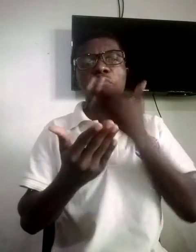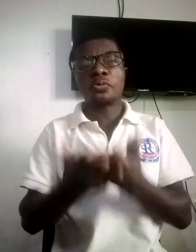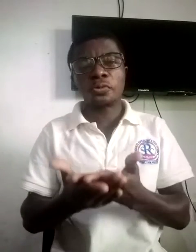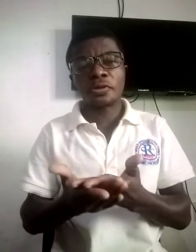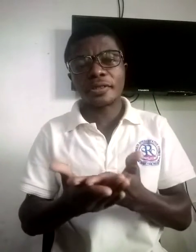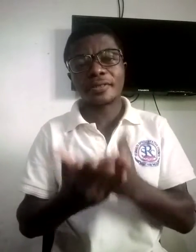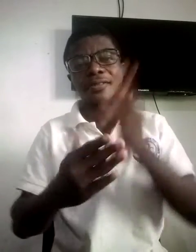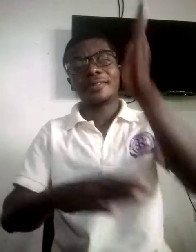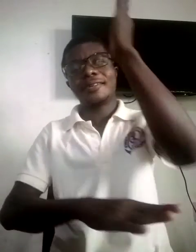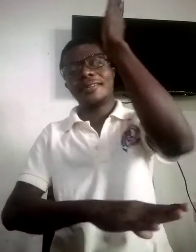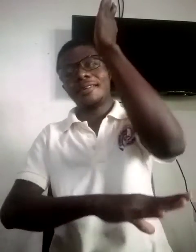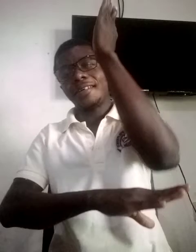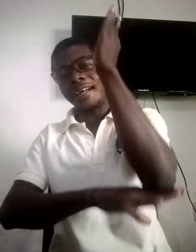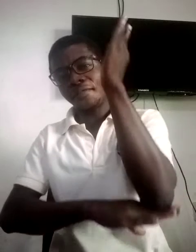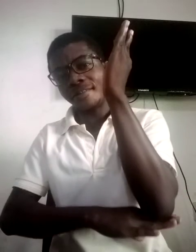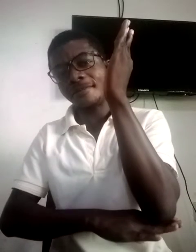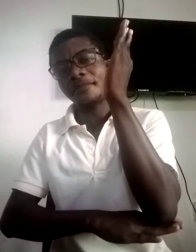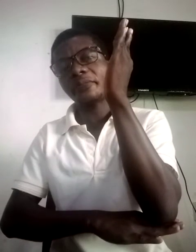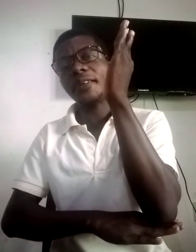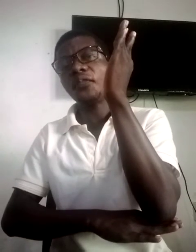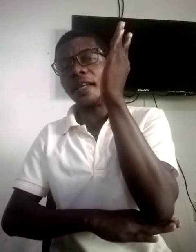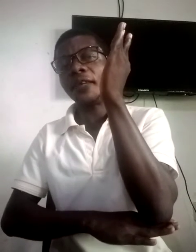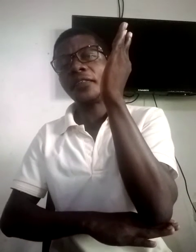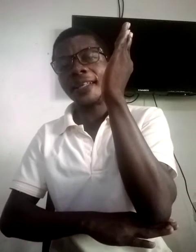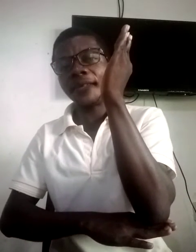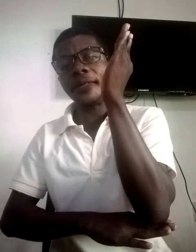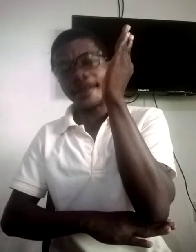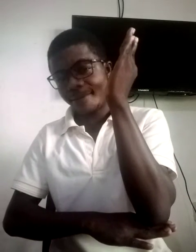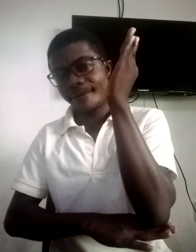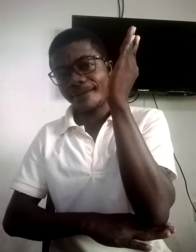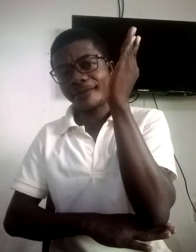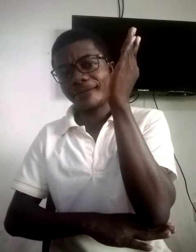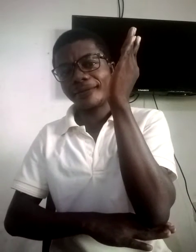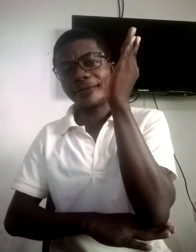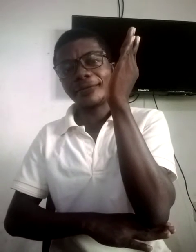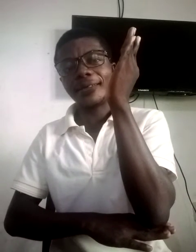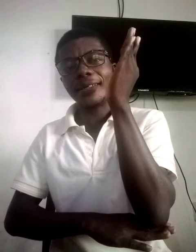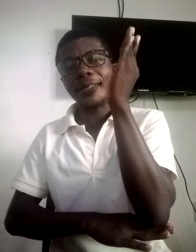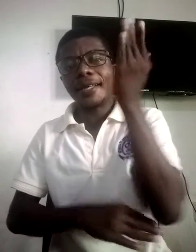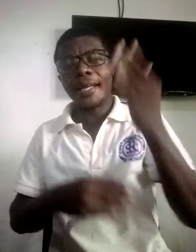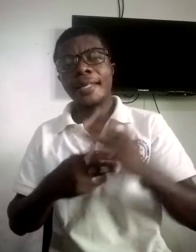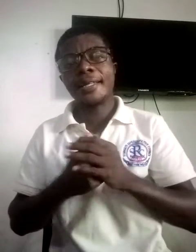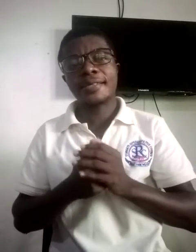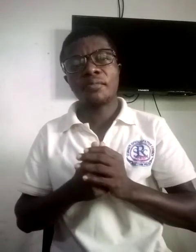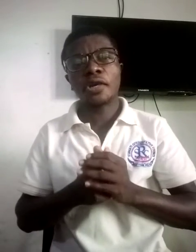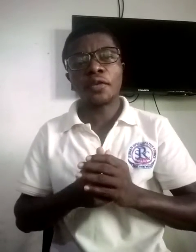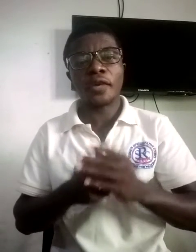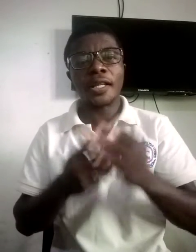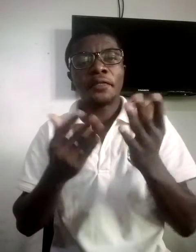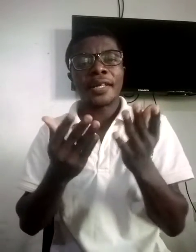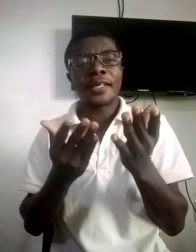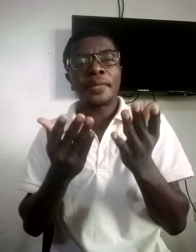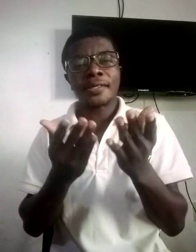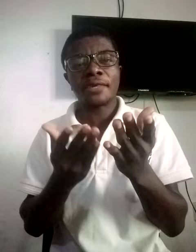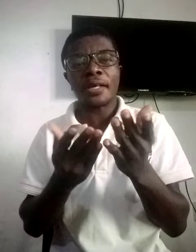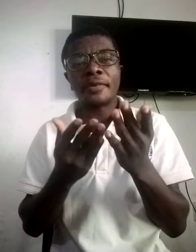Good afternoon. If you are a left-handed person. And then the same way, if you are a left-handed person and you are greeting